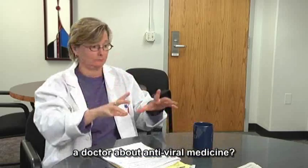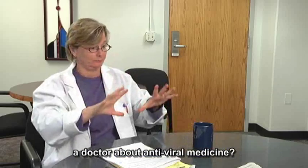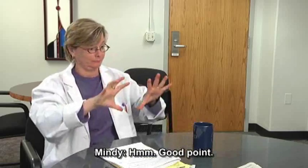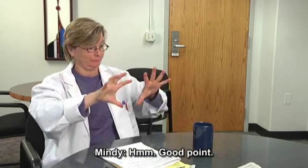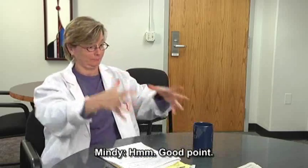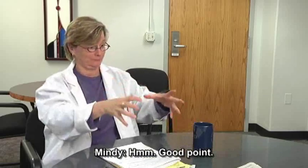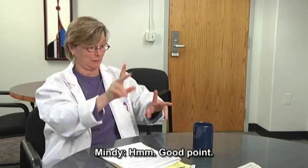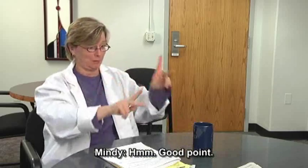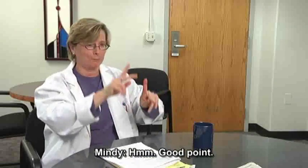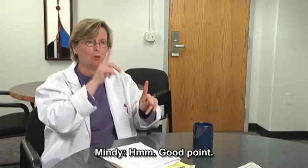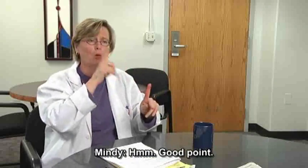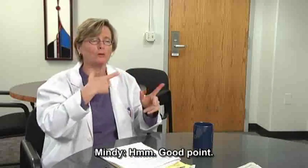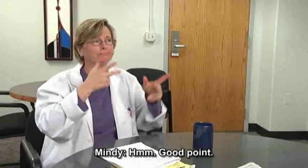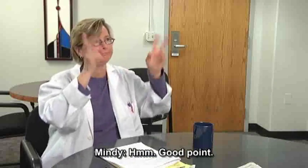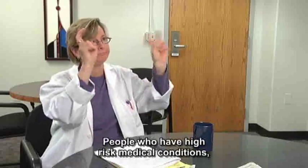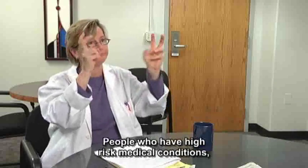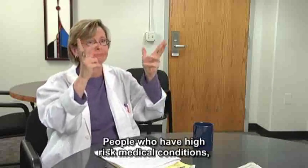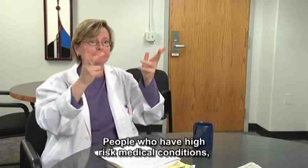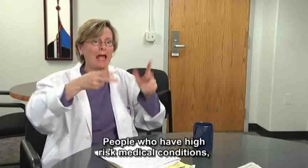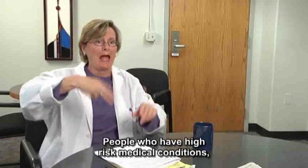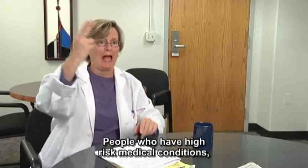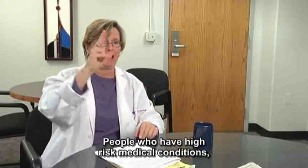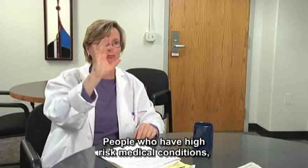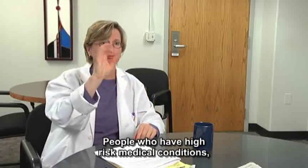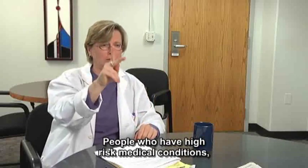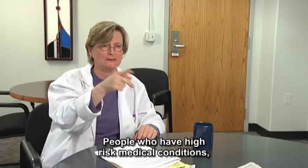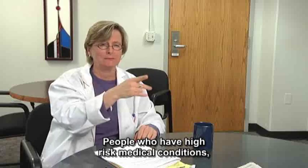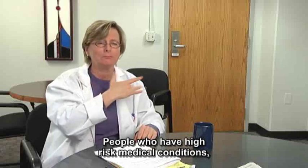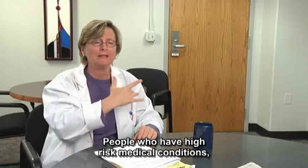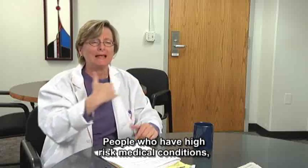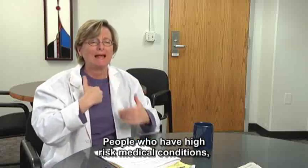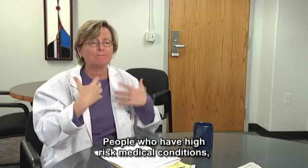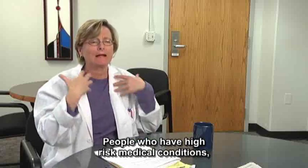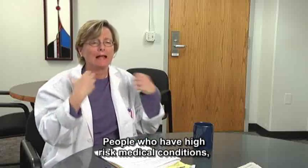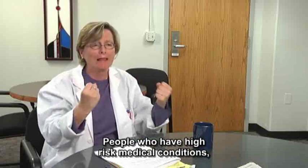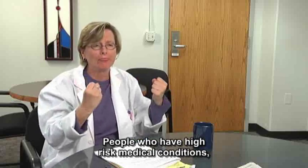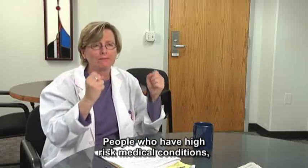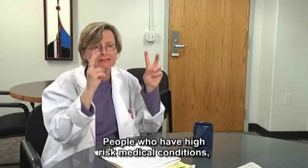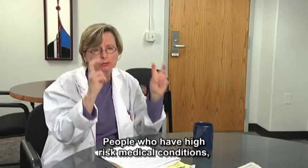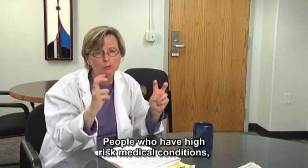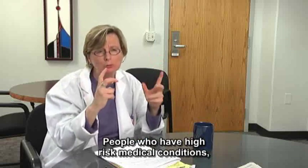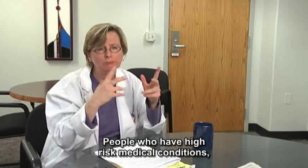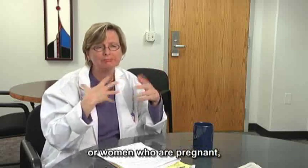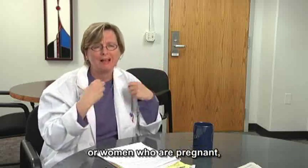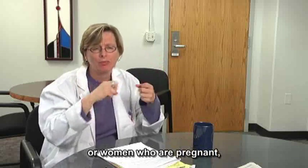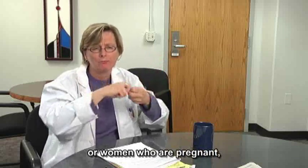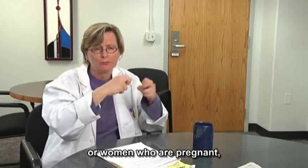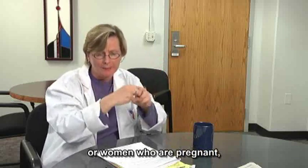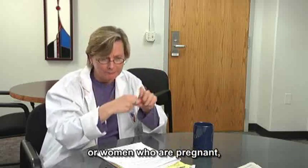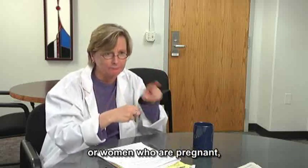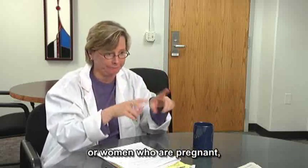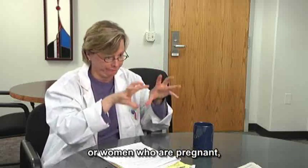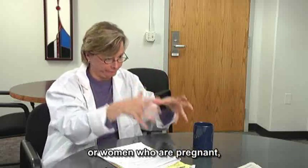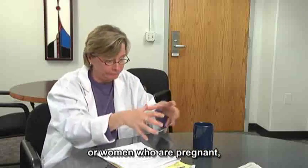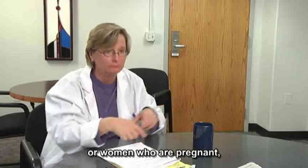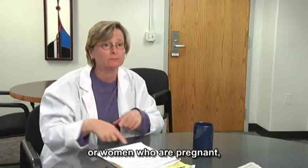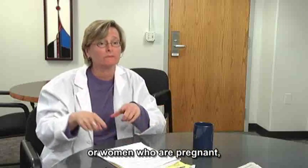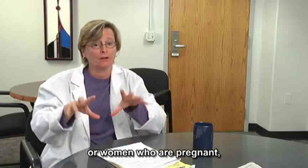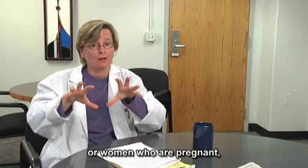Good point. People who have high risk medical conditions, or women who are pregnant, or people